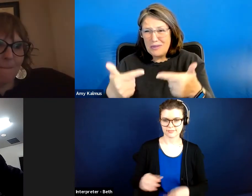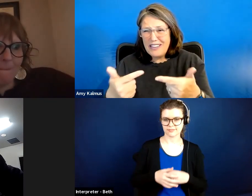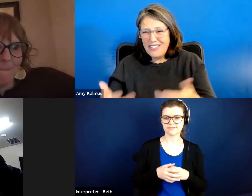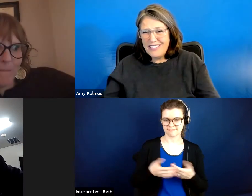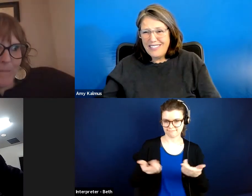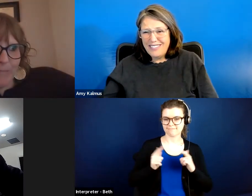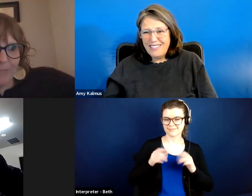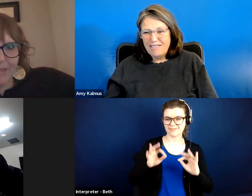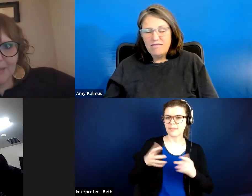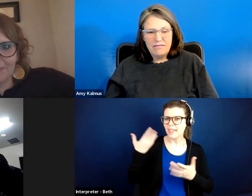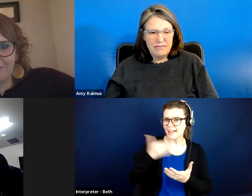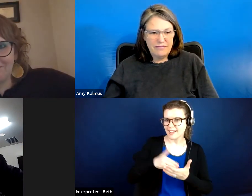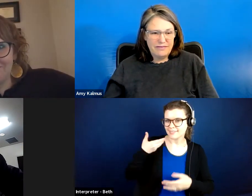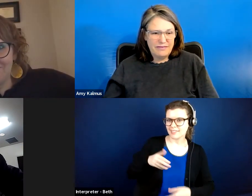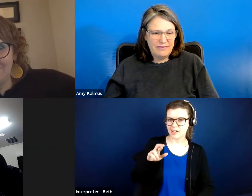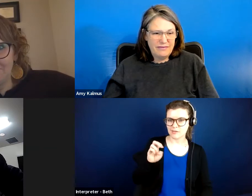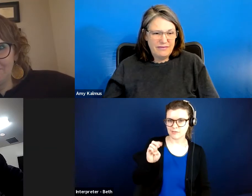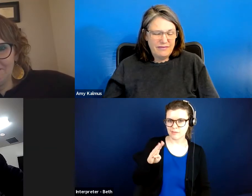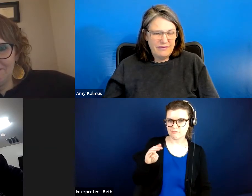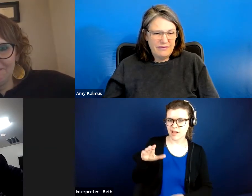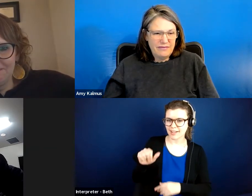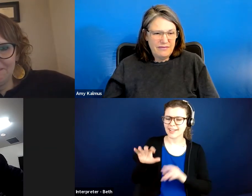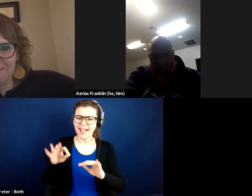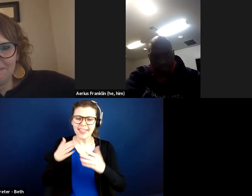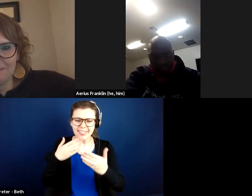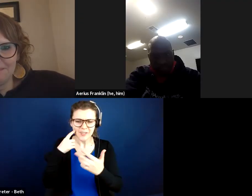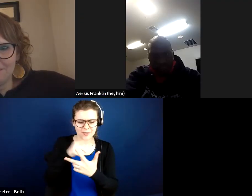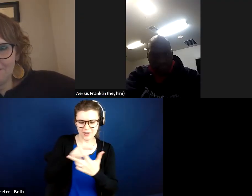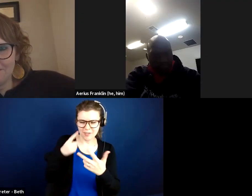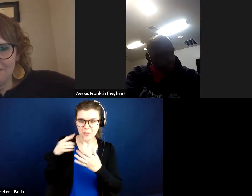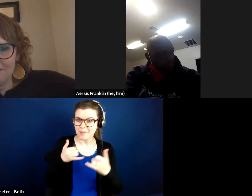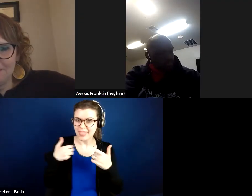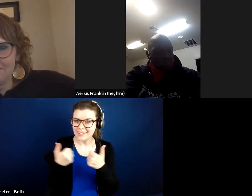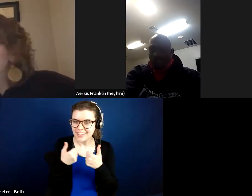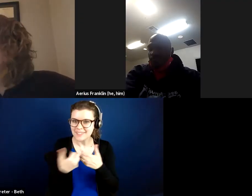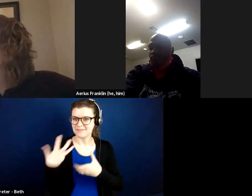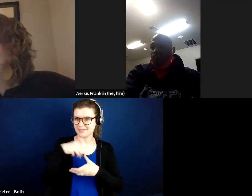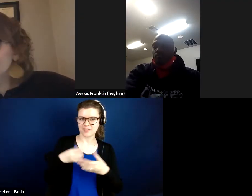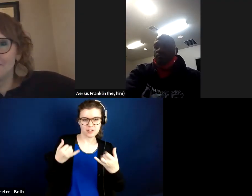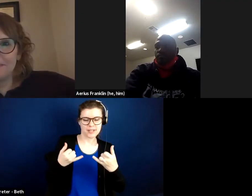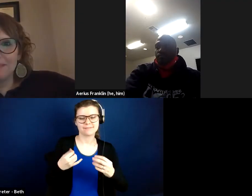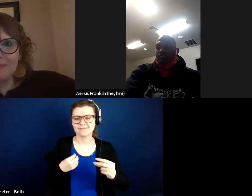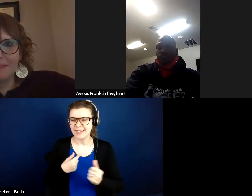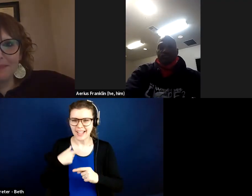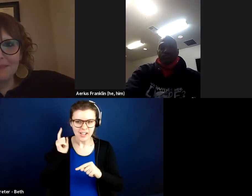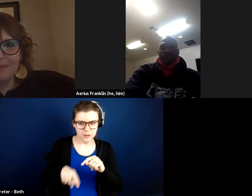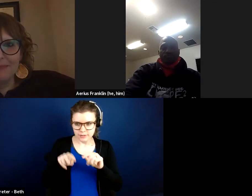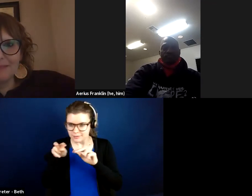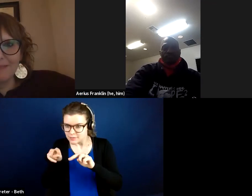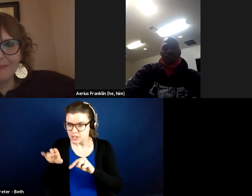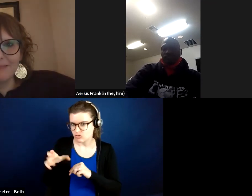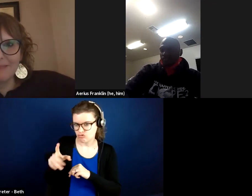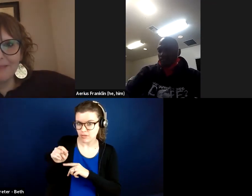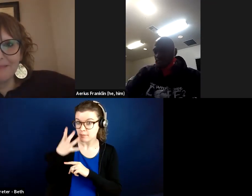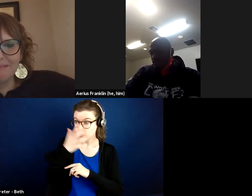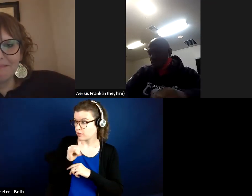thank number one, Arius, Kimberly, and Shika for playing our game and being our participants. And Unfortunately, I couldn't keep an eye on the chat, but it seemed